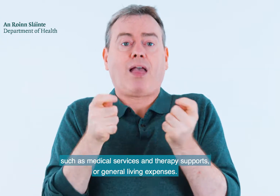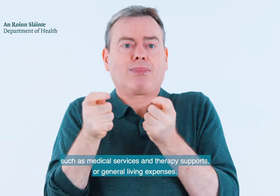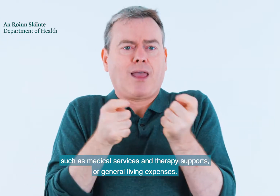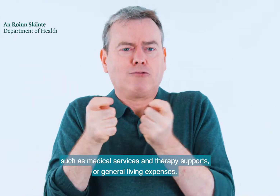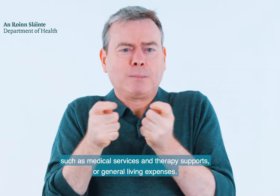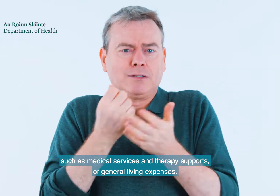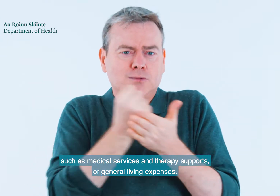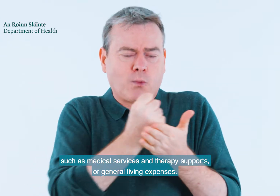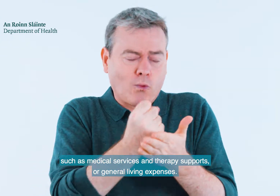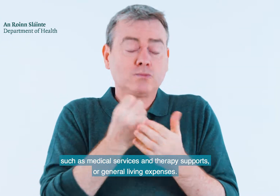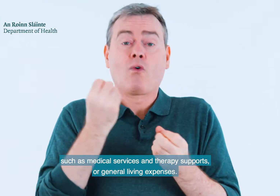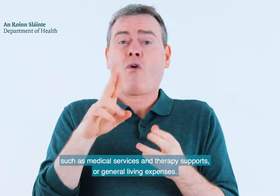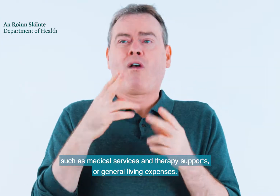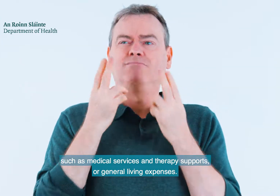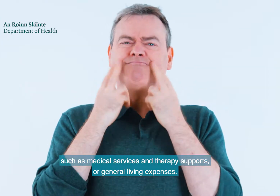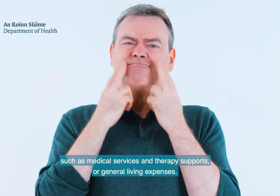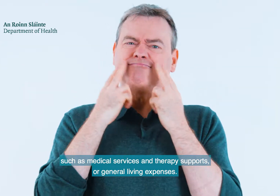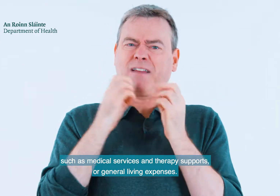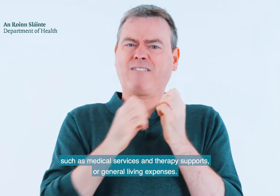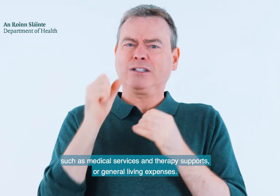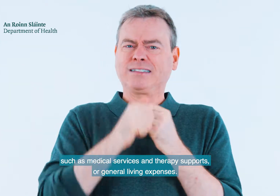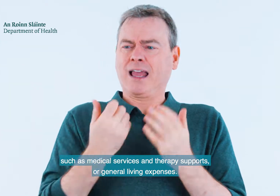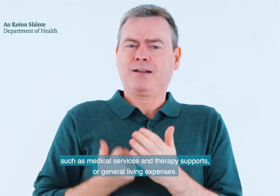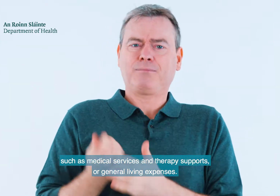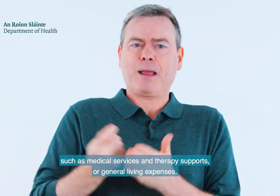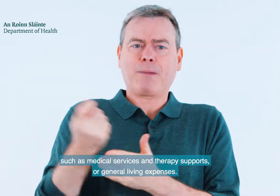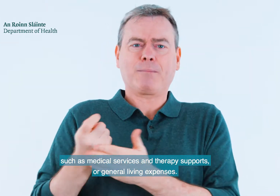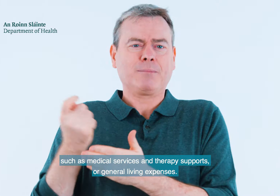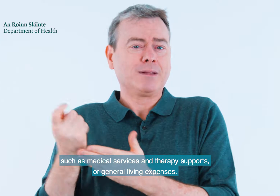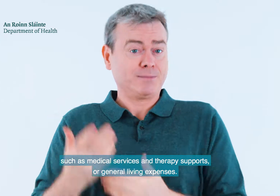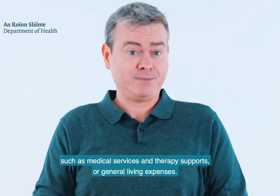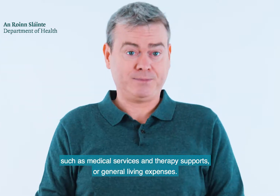such as medical services and therapy supports, or general living expenses.